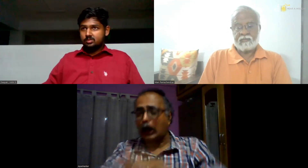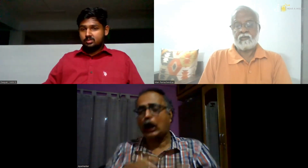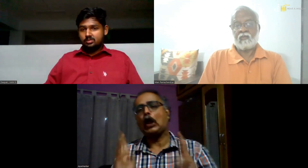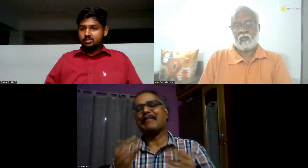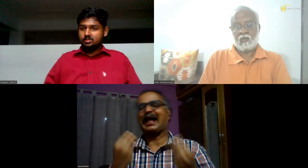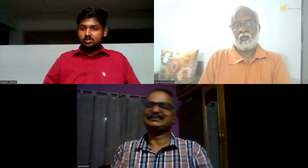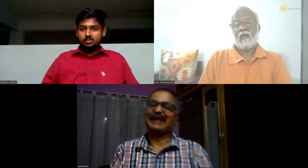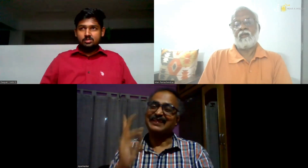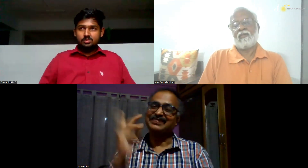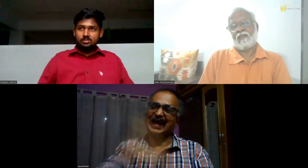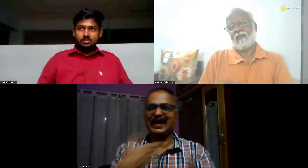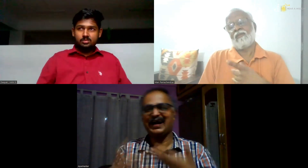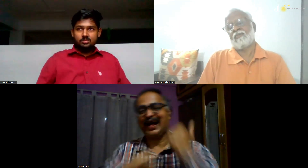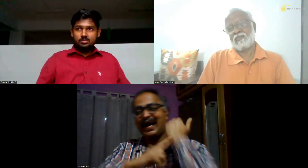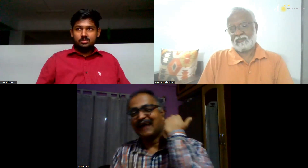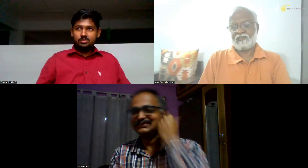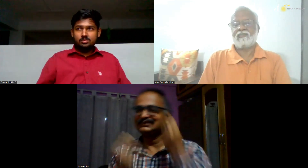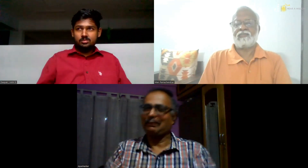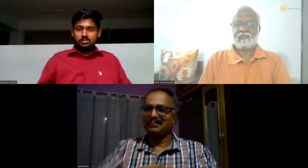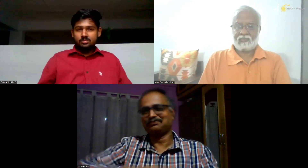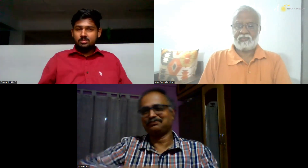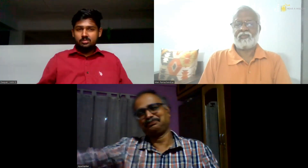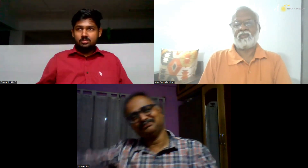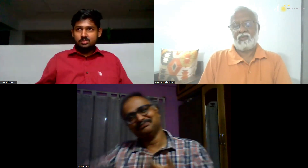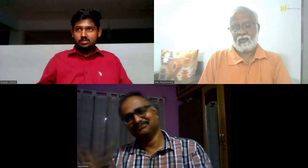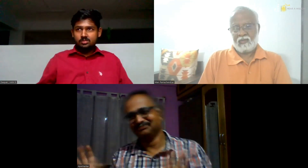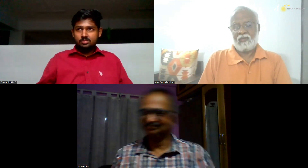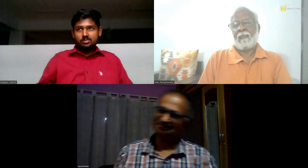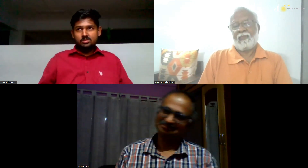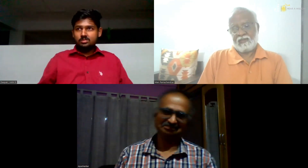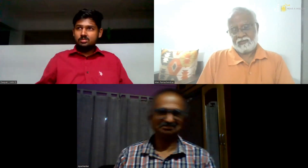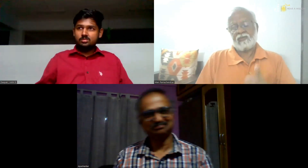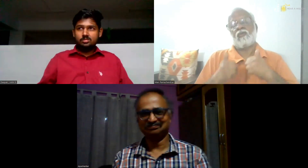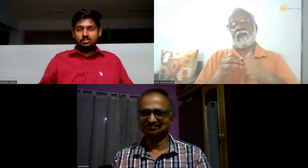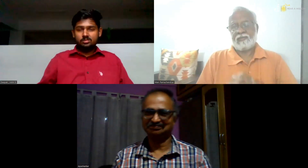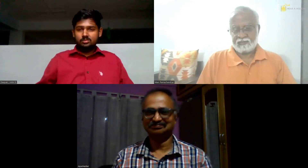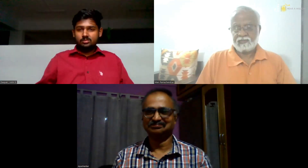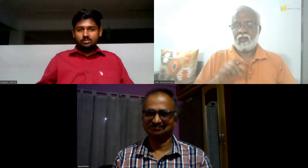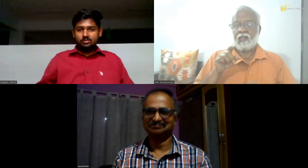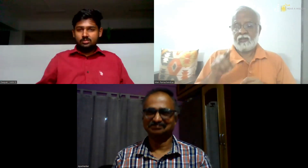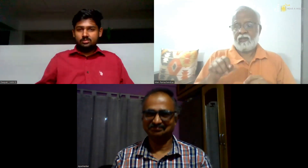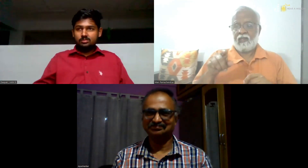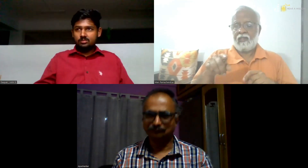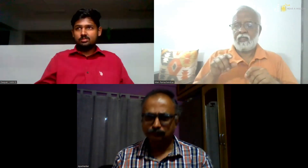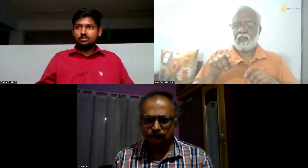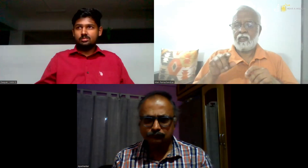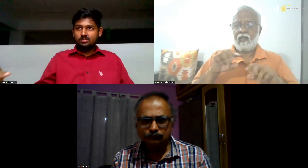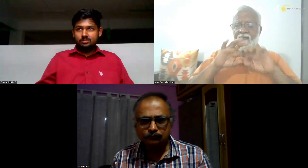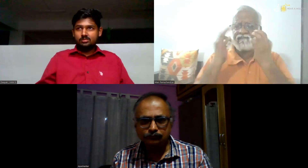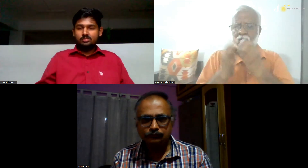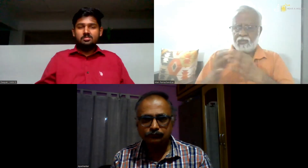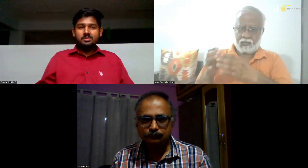to walk. First day, sometimes it's easy. Second, it was difficult. That's how we walked on